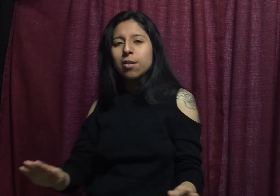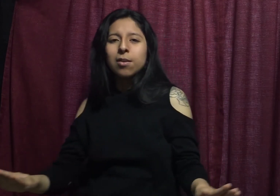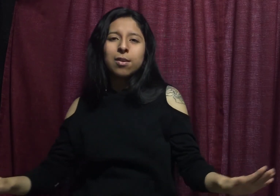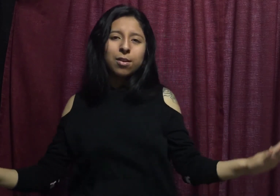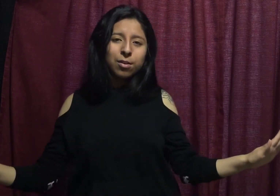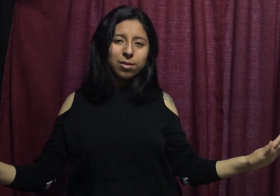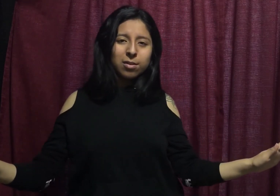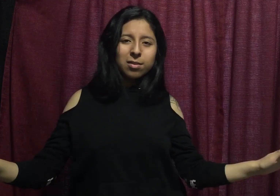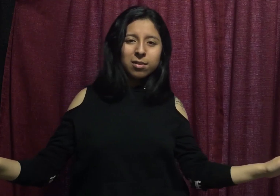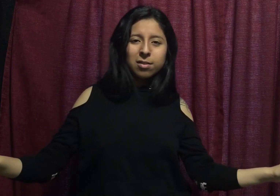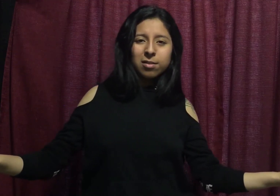Oh